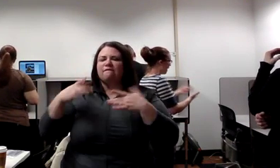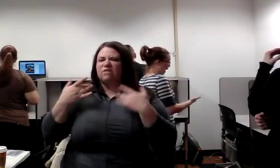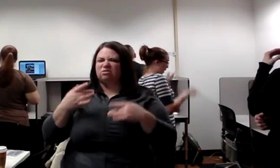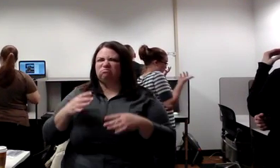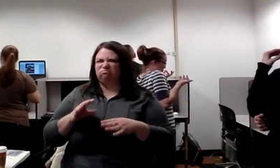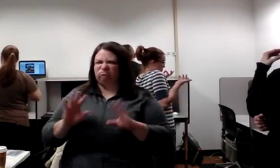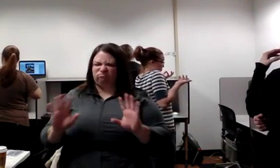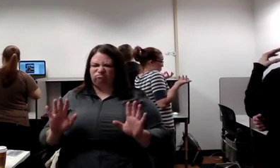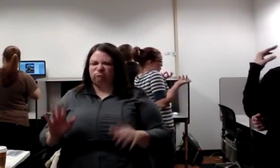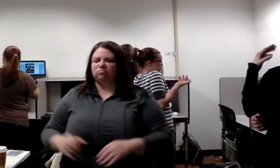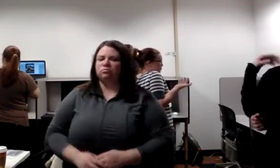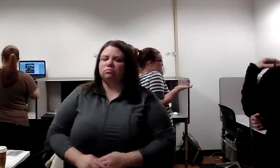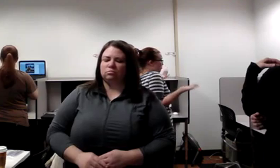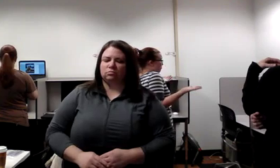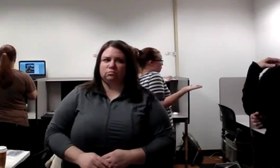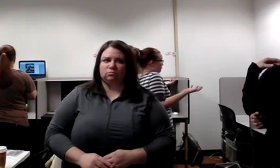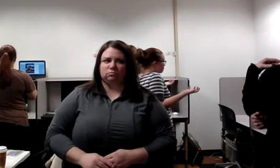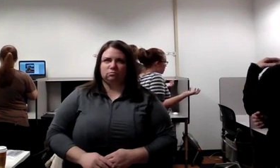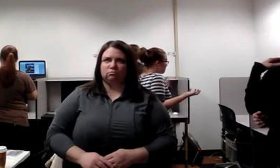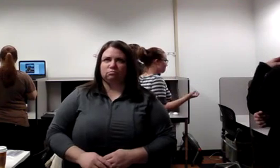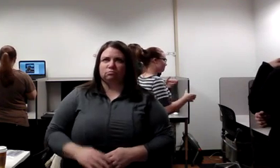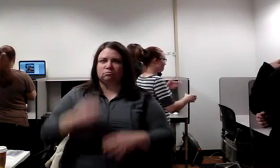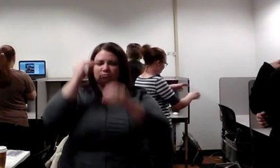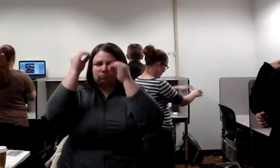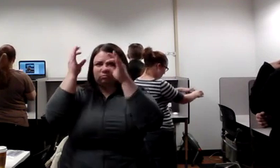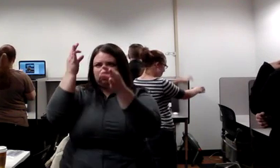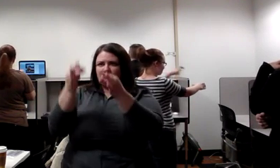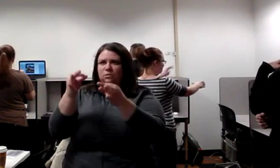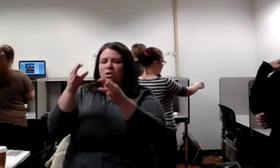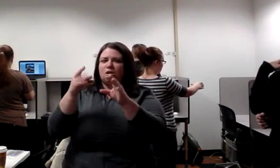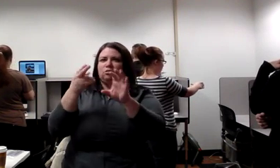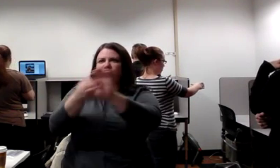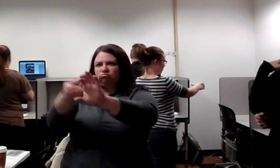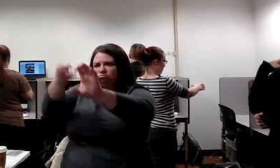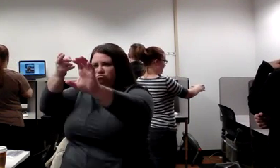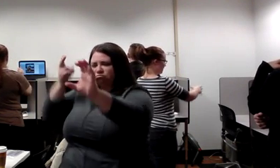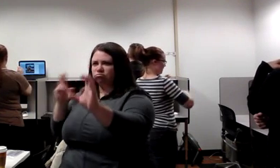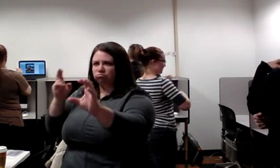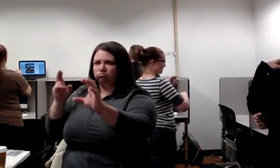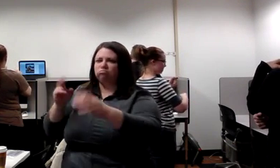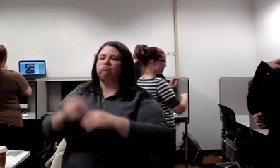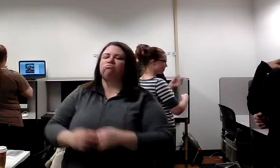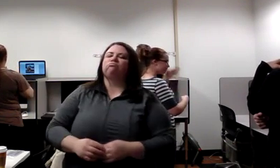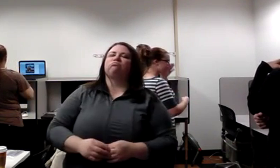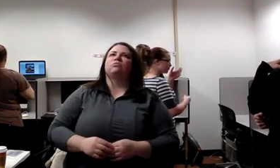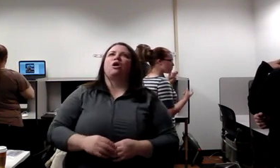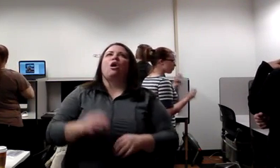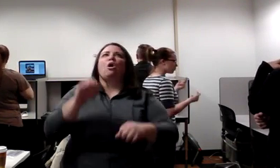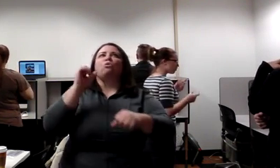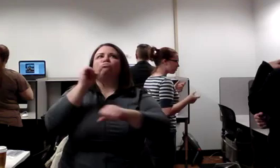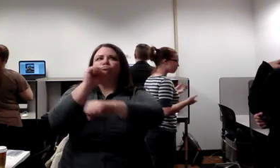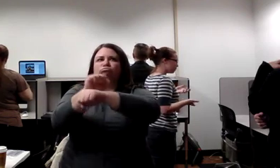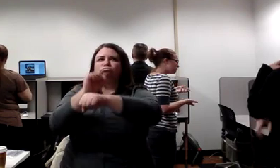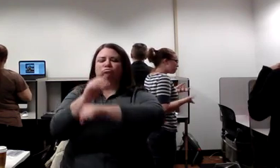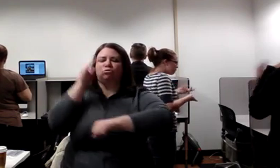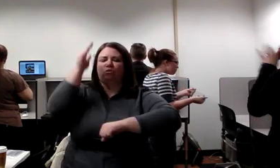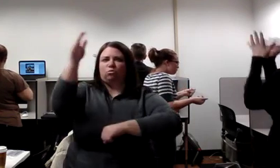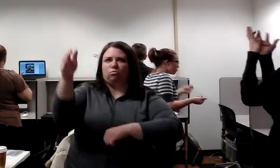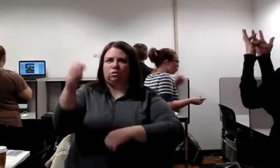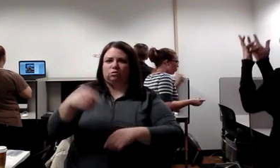So I decided to drop out and trust that it would all work out okay. It was pretty scary at the time, but looking back, it was